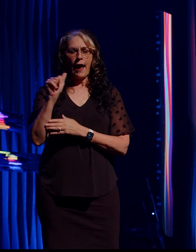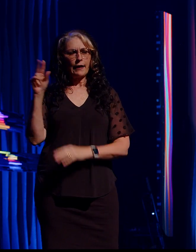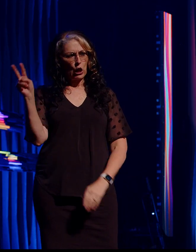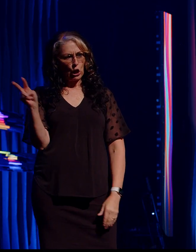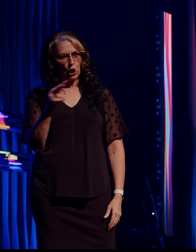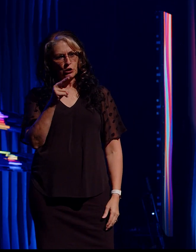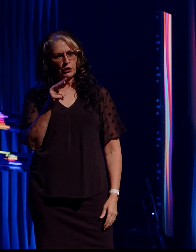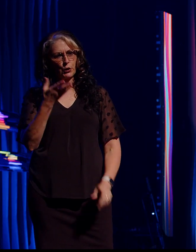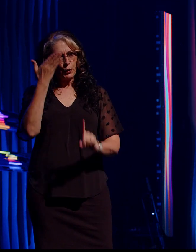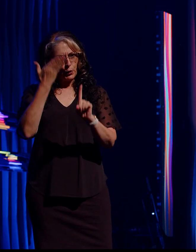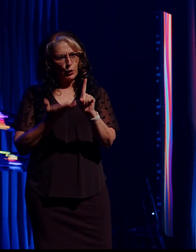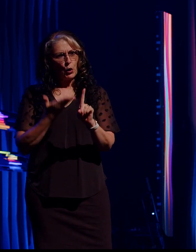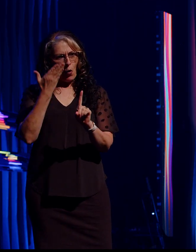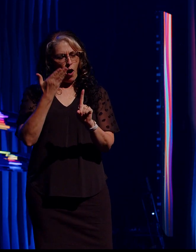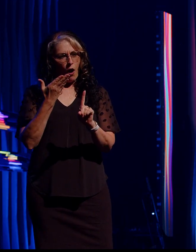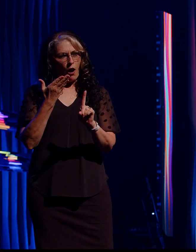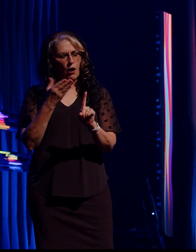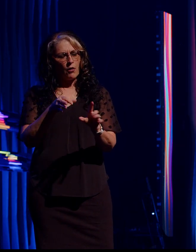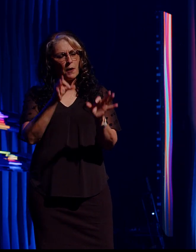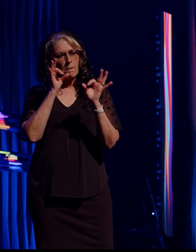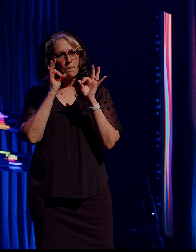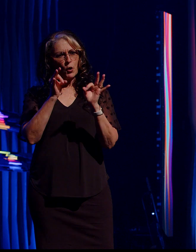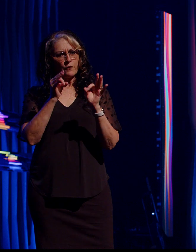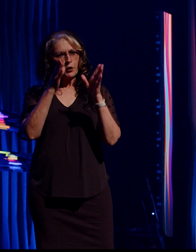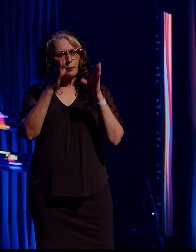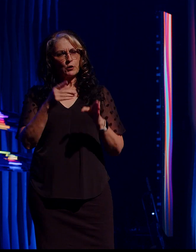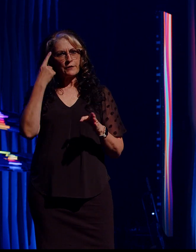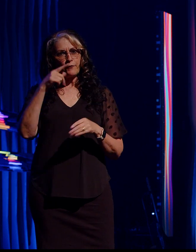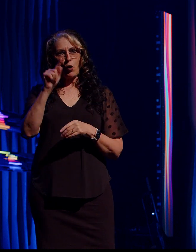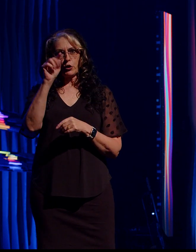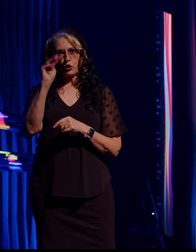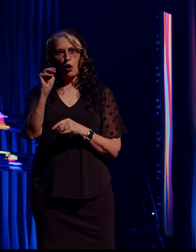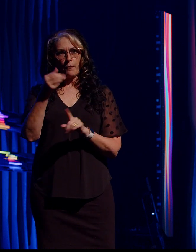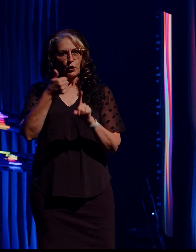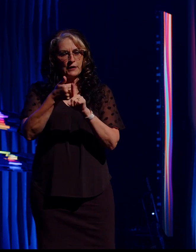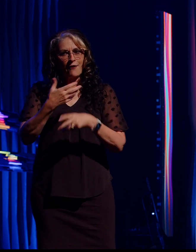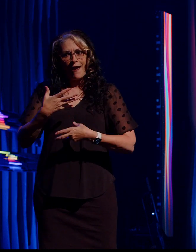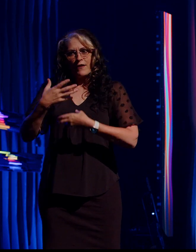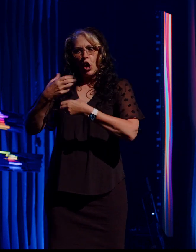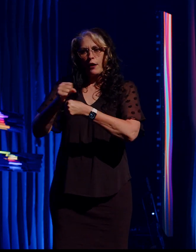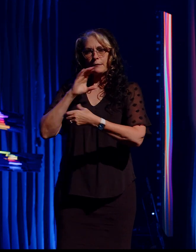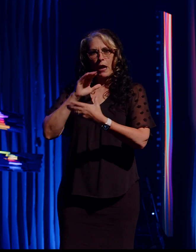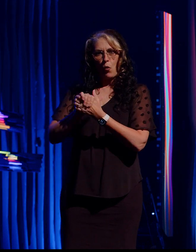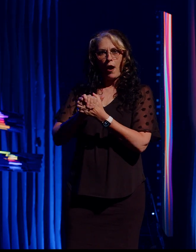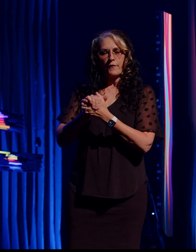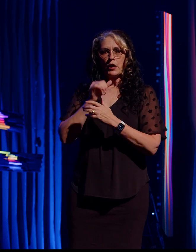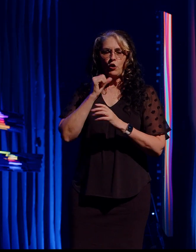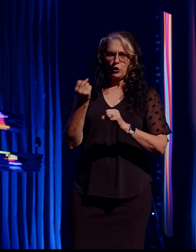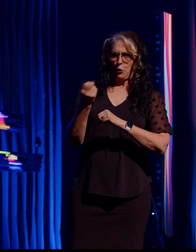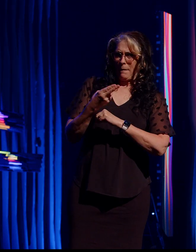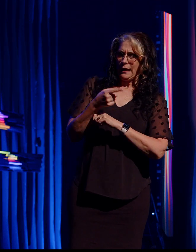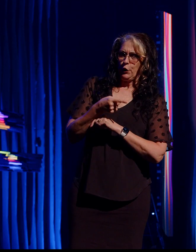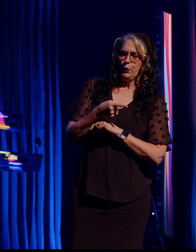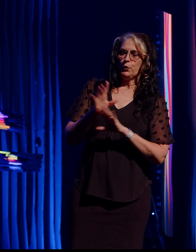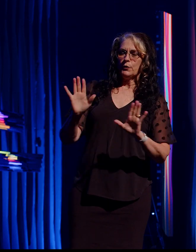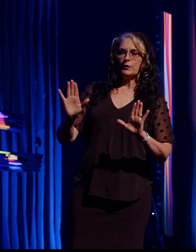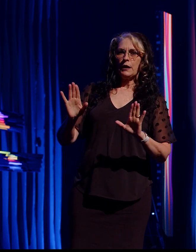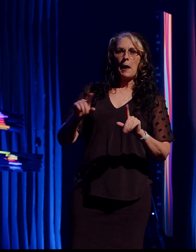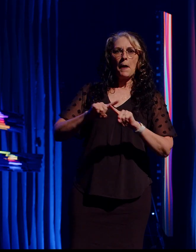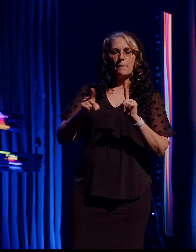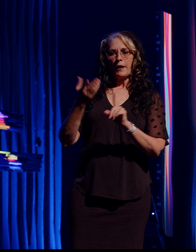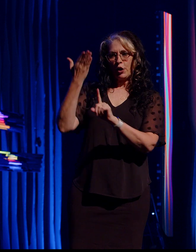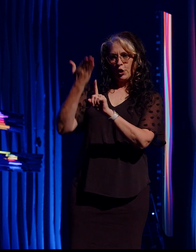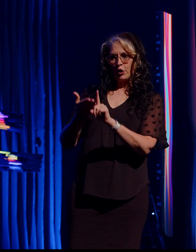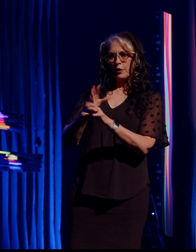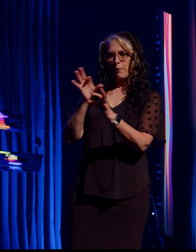you and who you are for Tom, that you're the perfect person for Tom, that has even given her confidence, not to try to be you, but to be